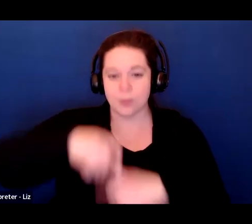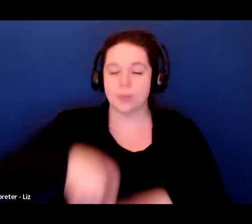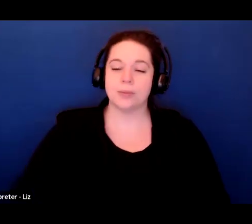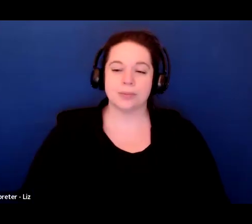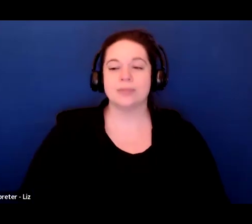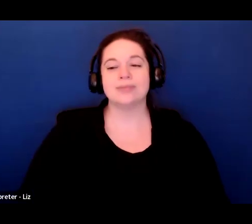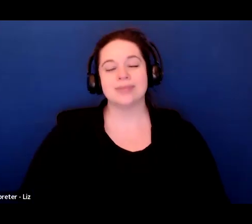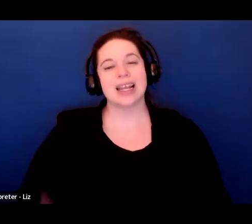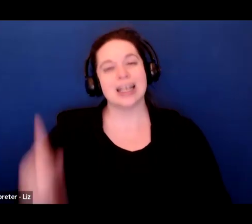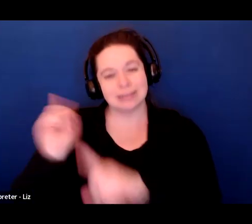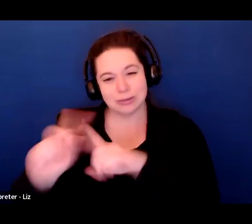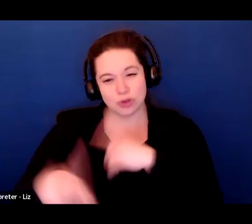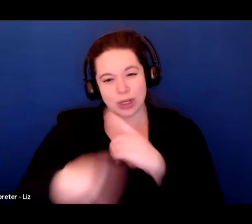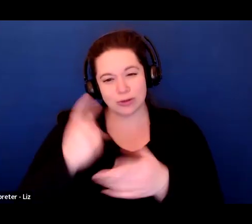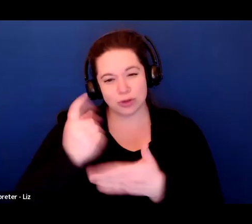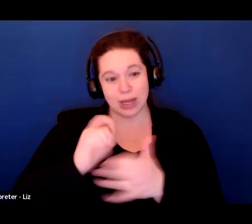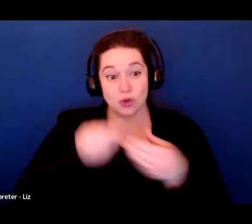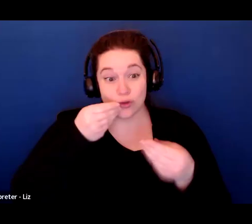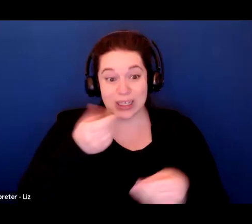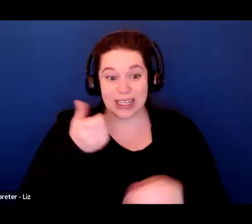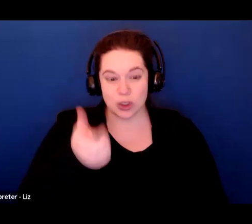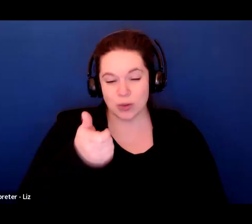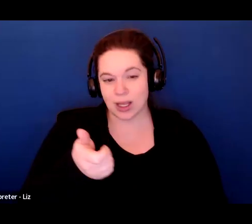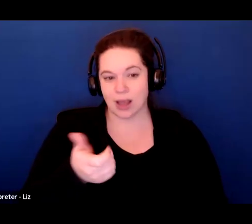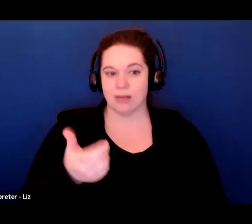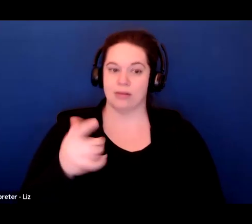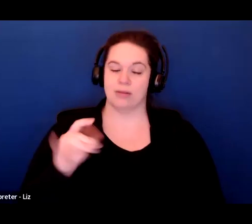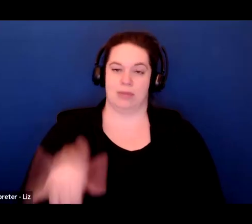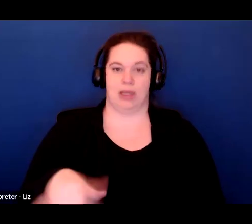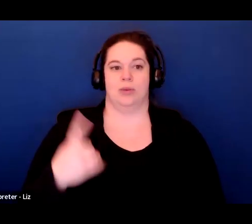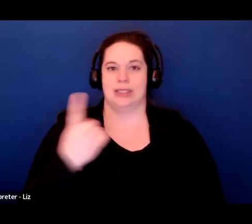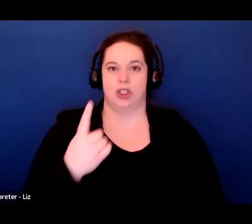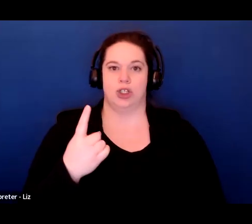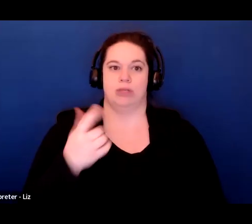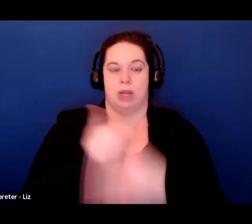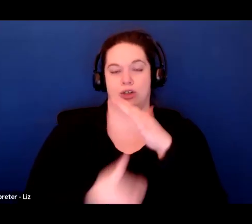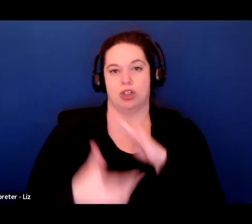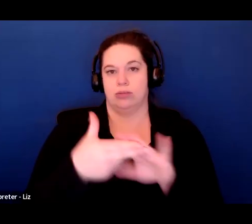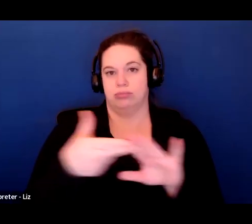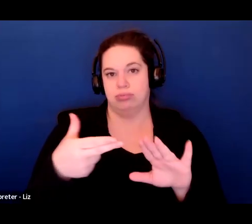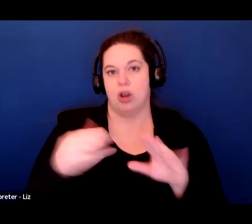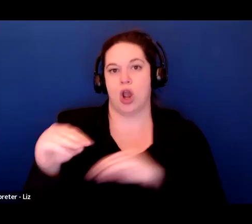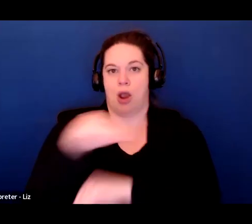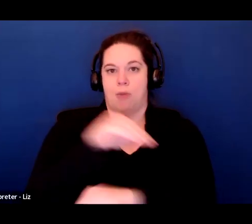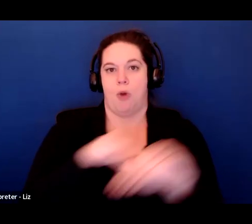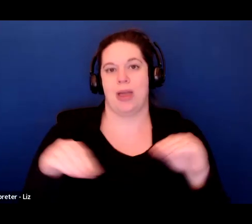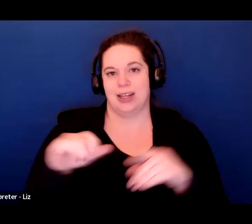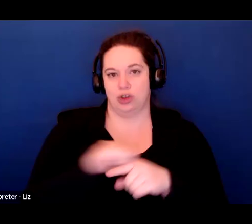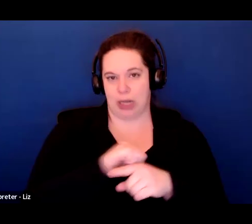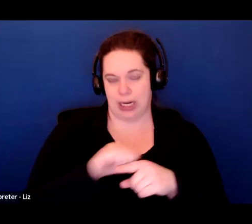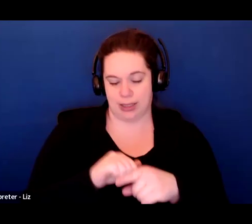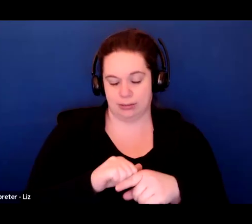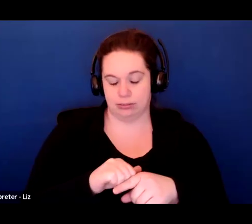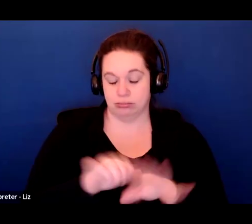But that how to feed yourself was considered mobility training. Now, the training does not have to